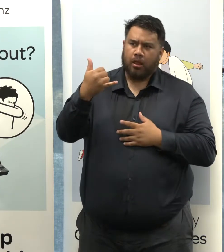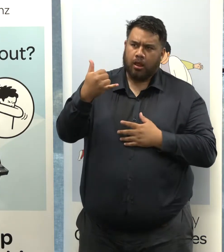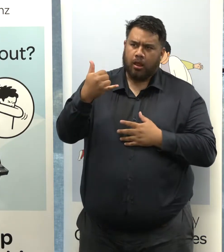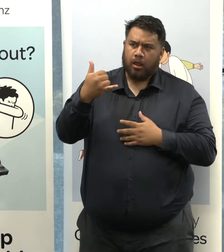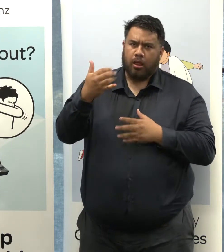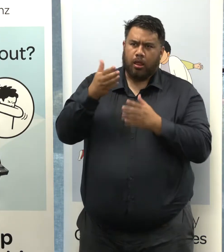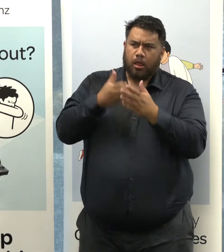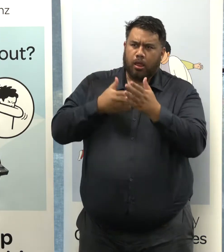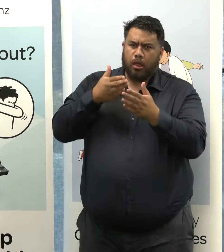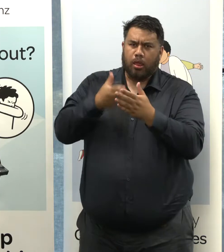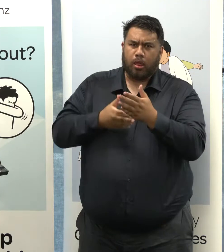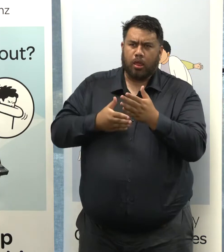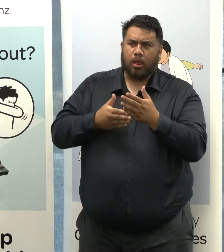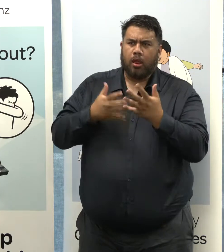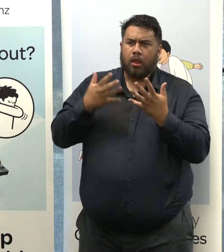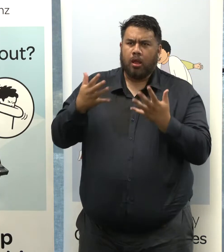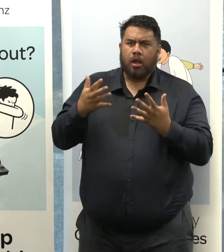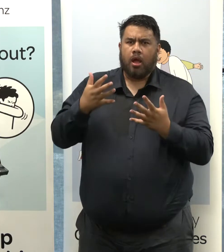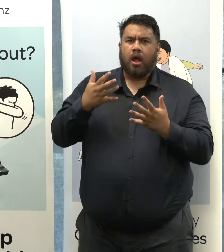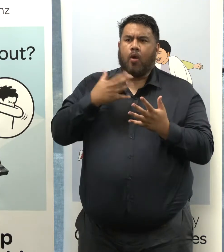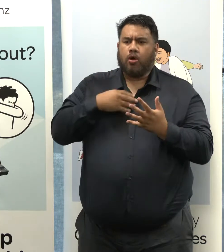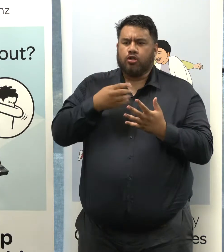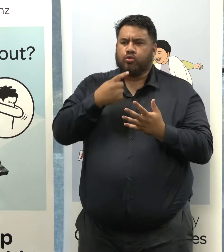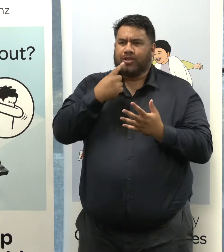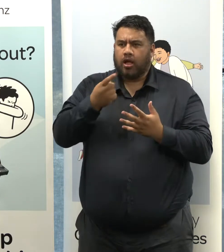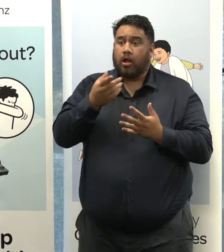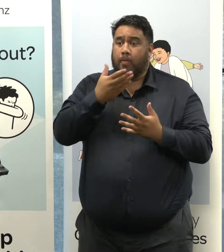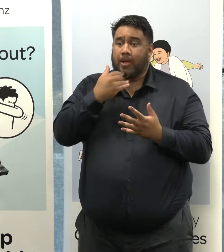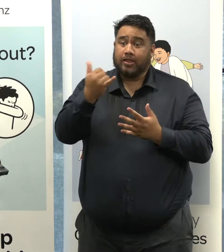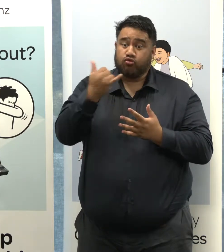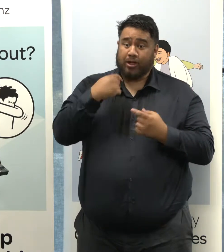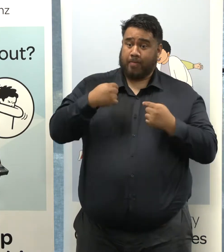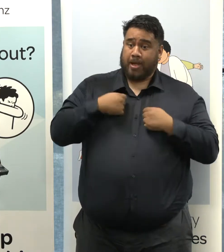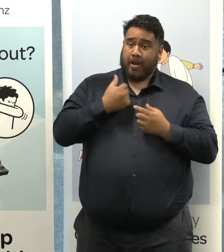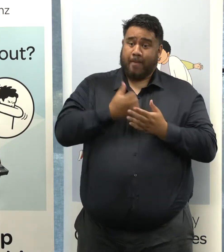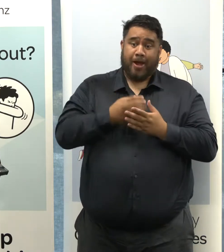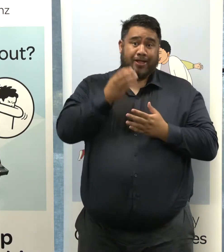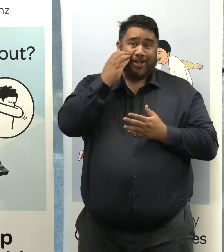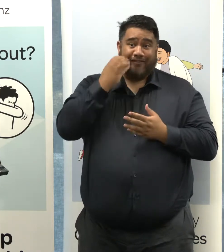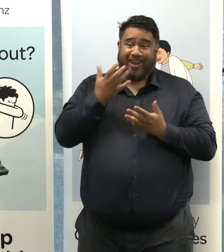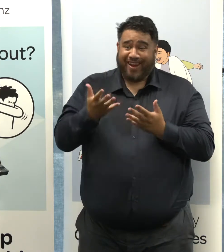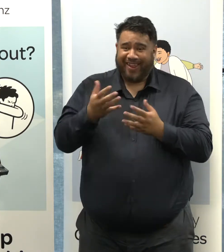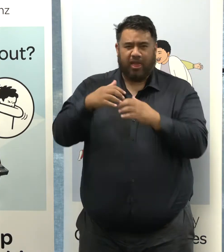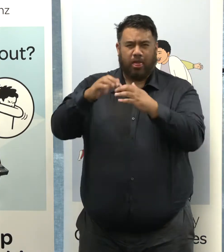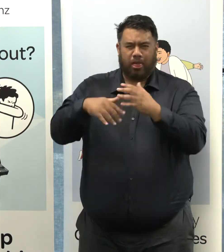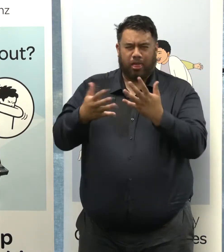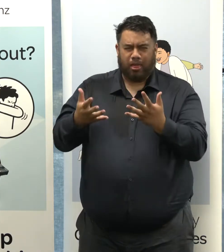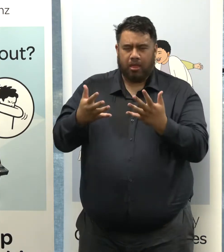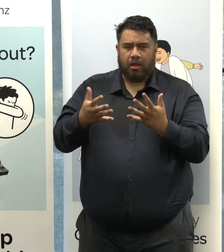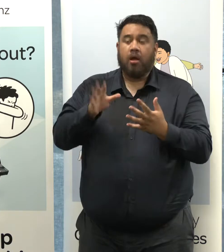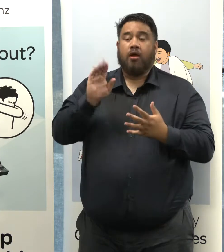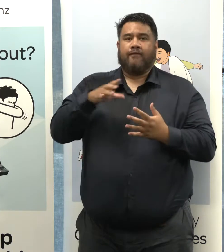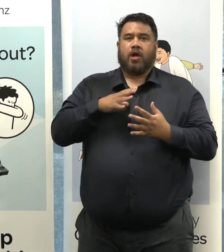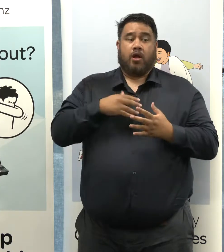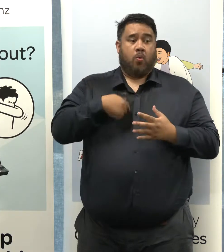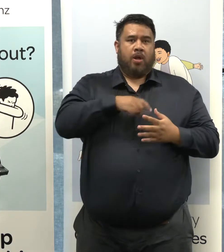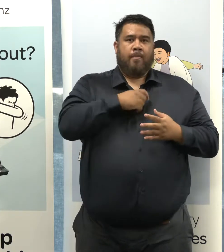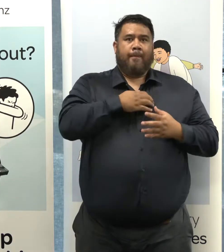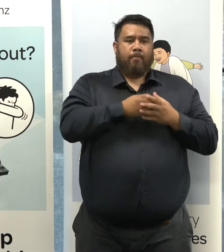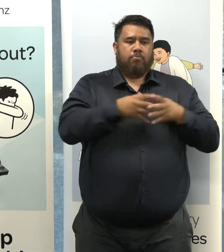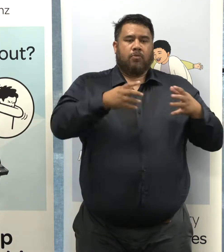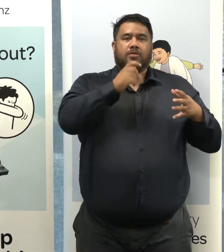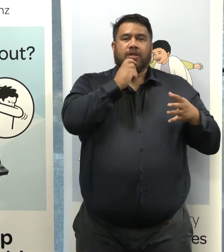with registering their cell phones for callbacks and weren't receiving that callback. We've increased capacity in the 0800 system,